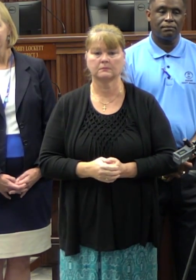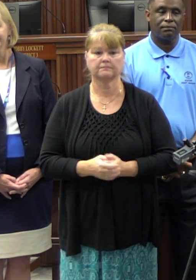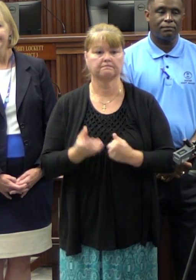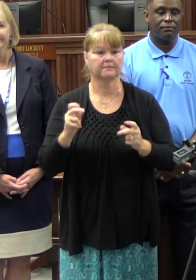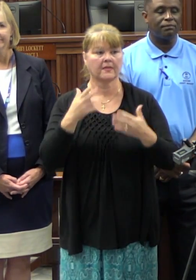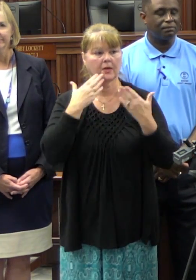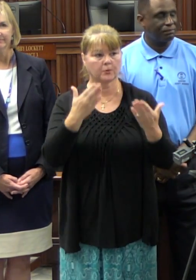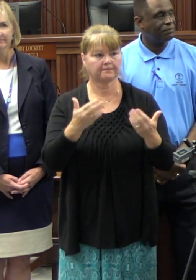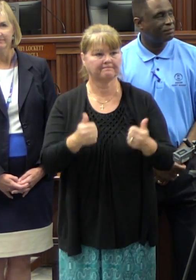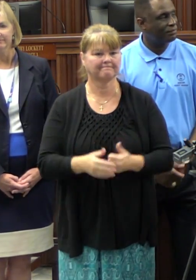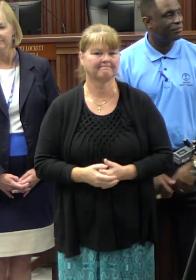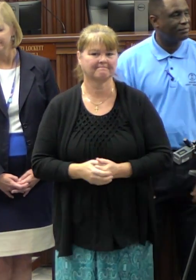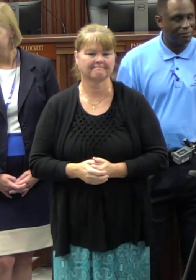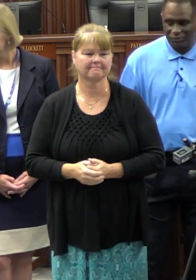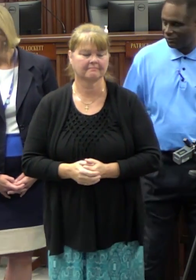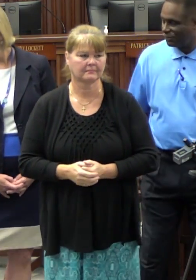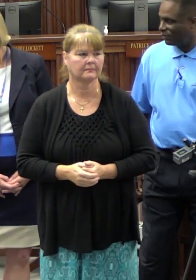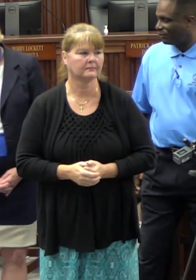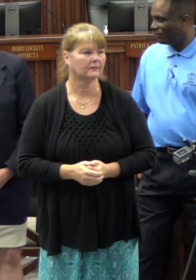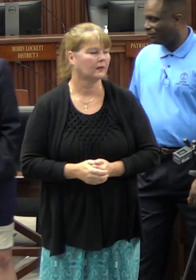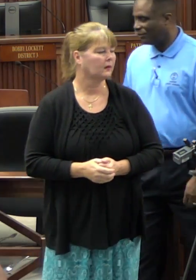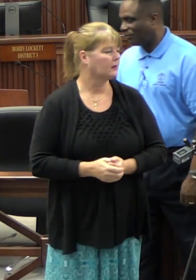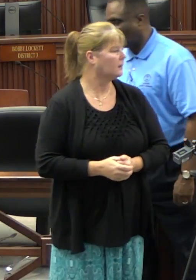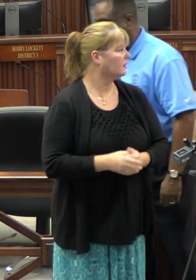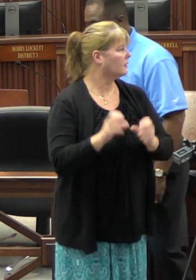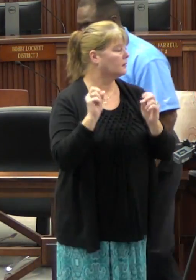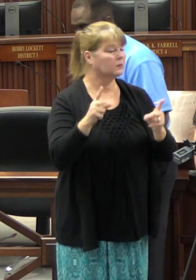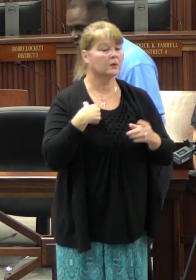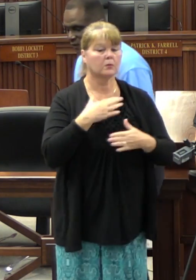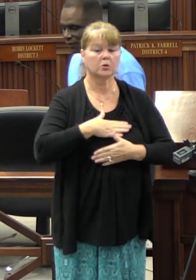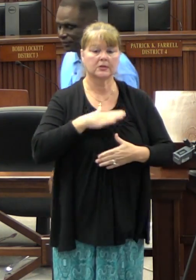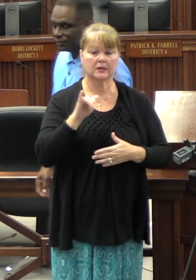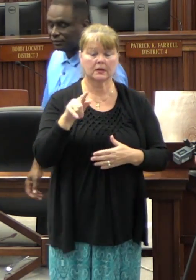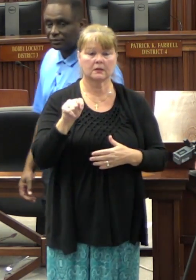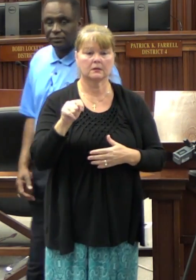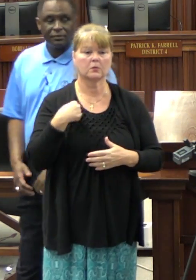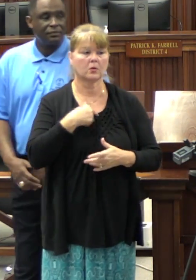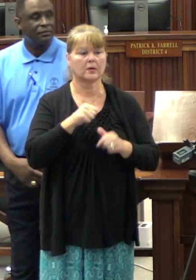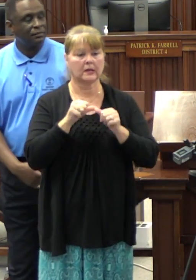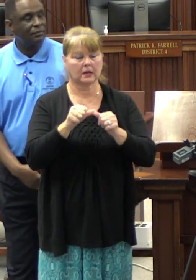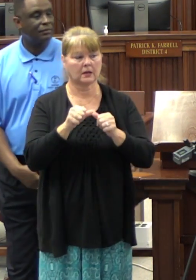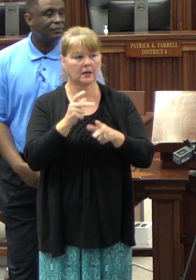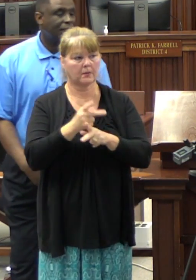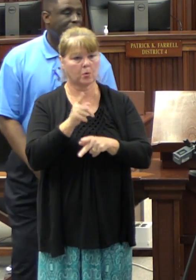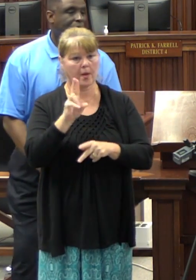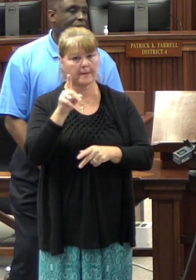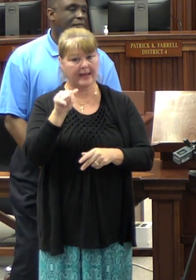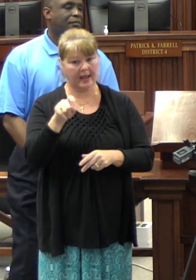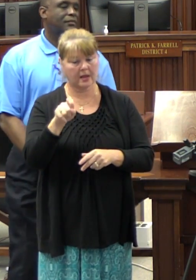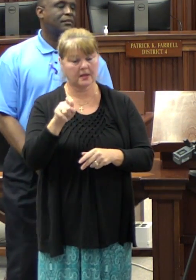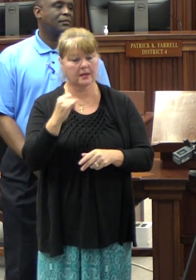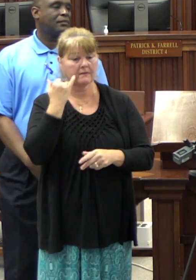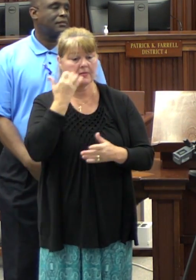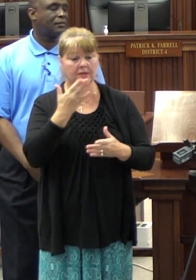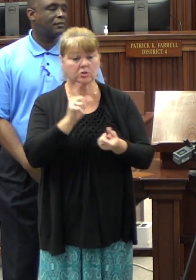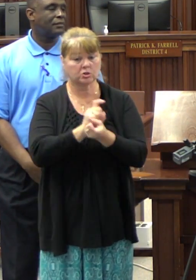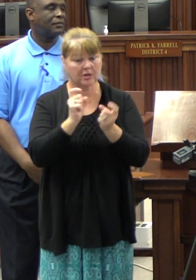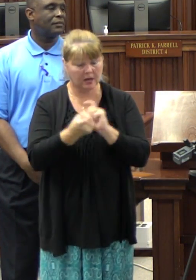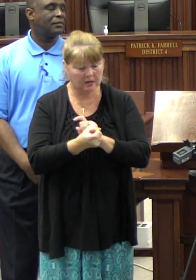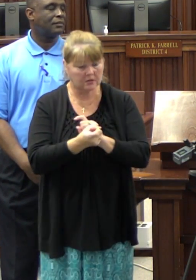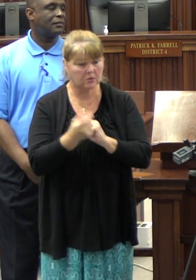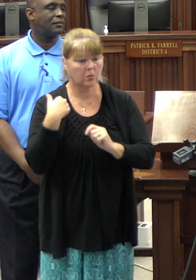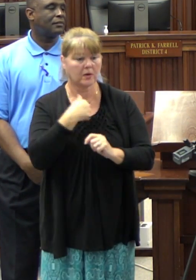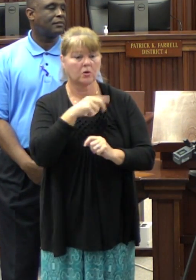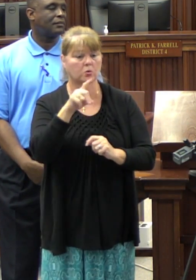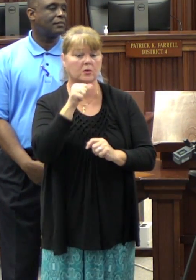All right, thank you. All right, we appreciate it, and we'll keep you updated as things change.